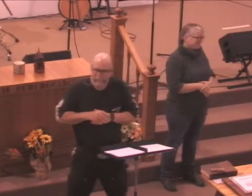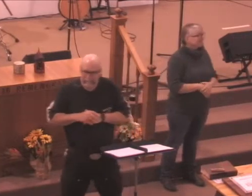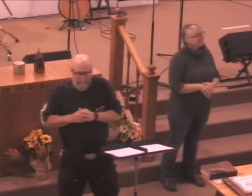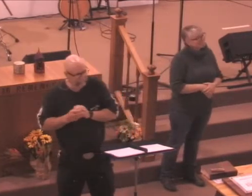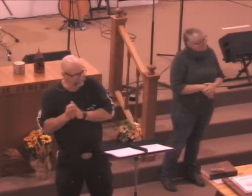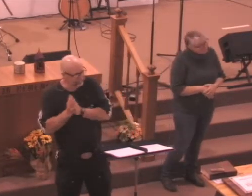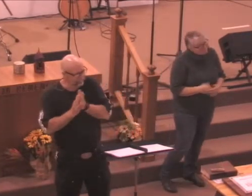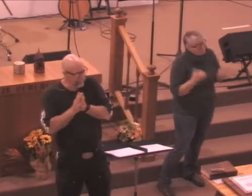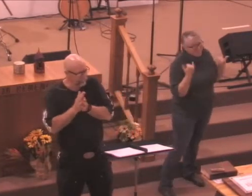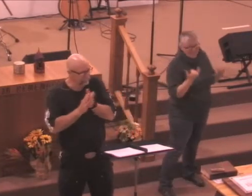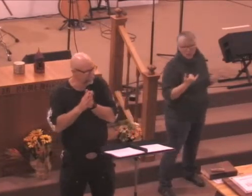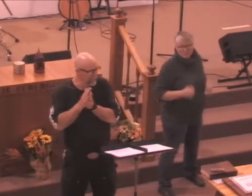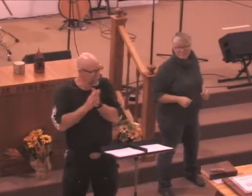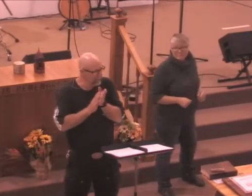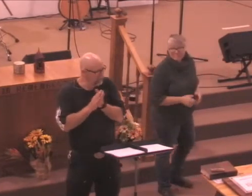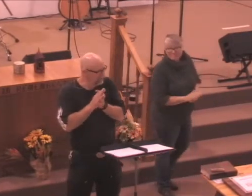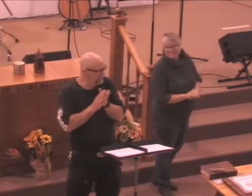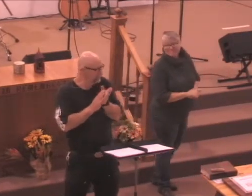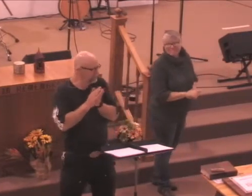Now,